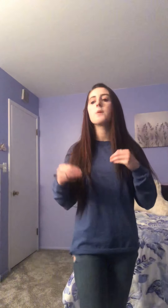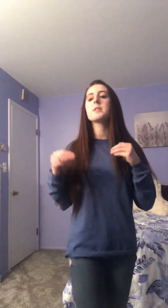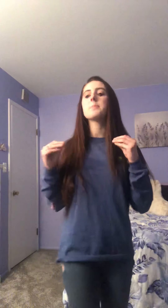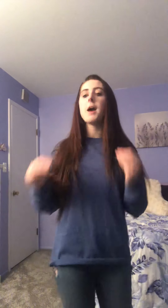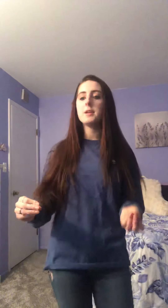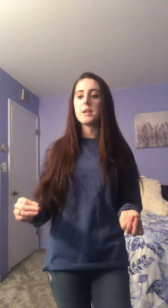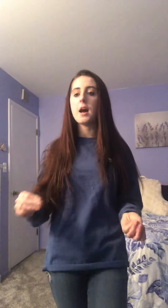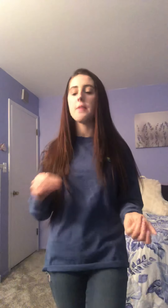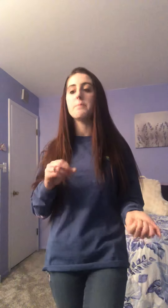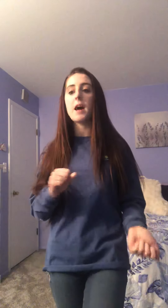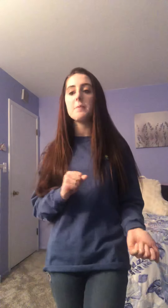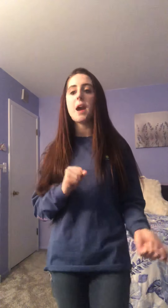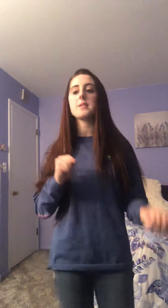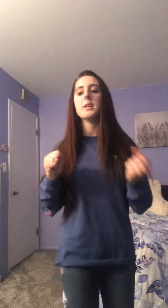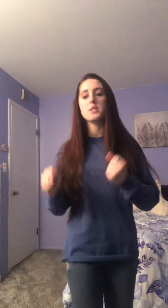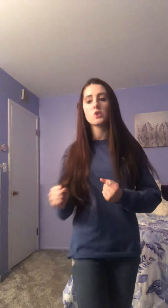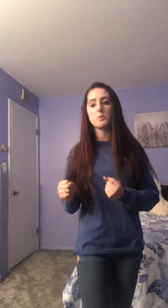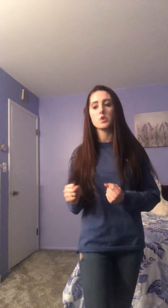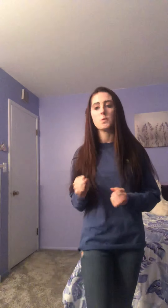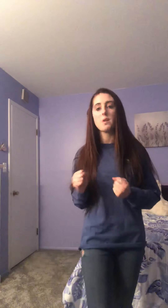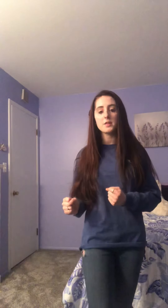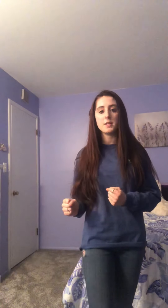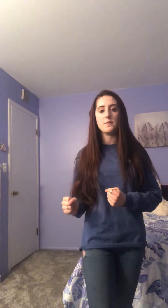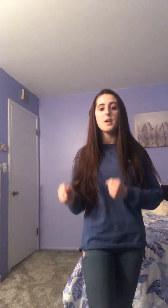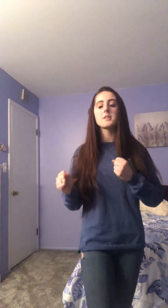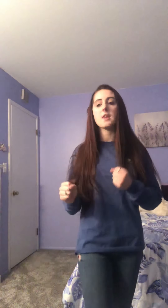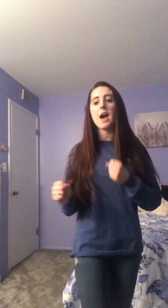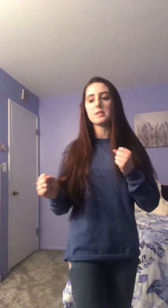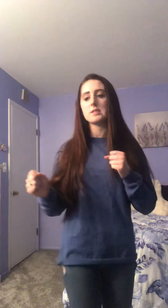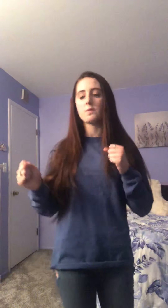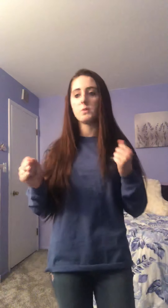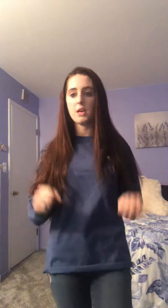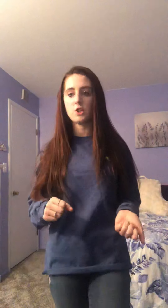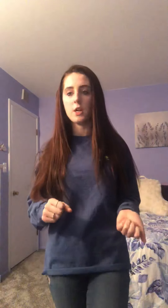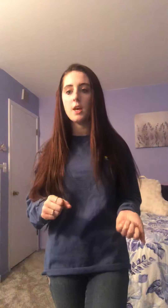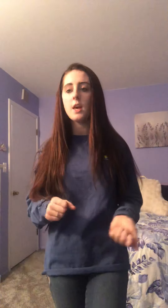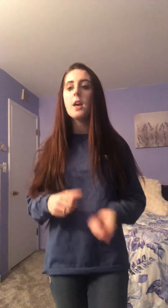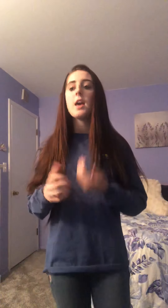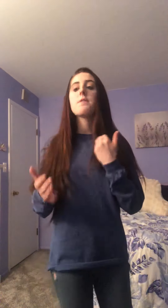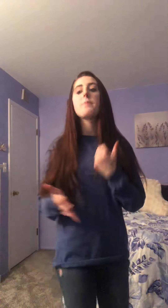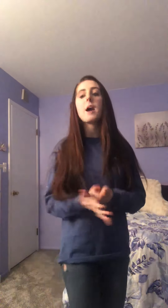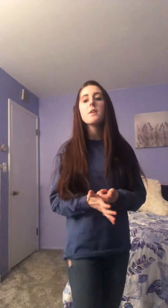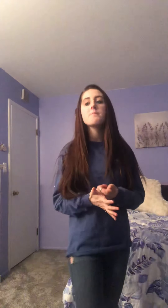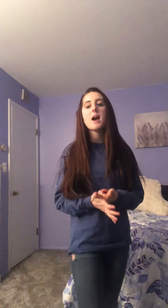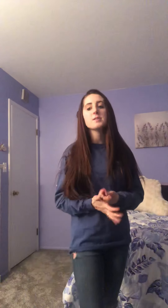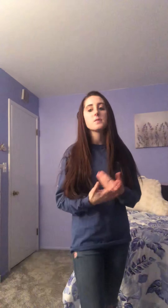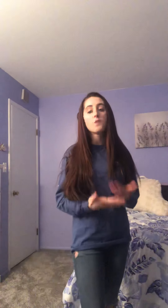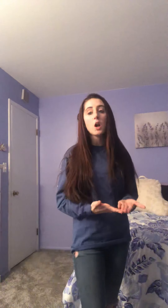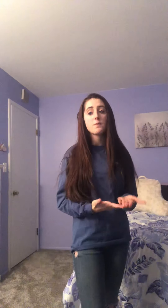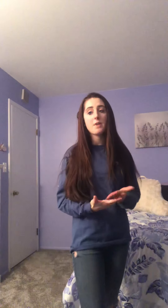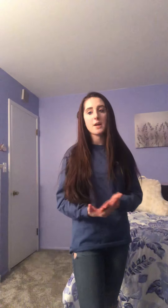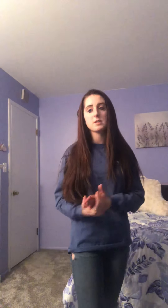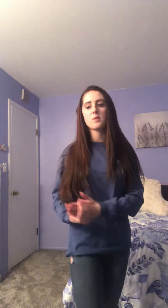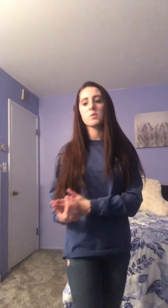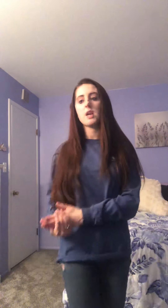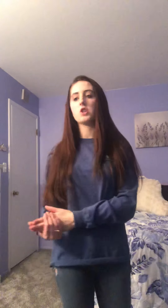is dependent on the body mass and distribution relative to the axis of rotation. If the body of mass is far from the axis of rotation,